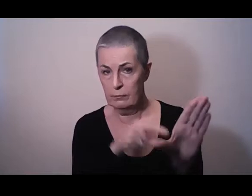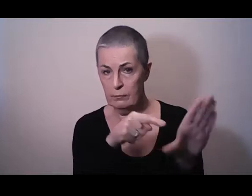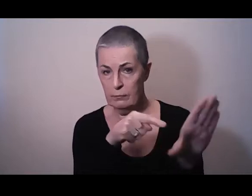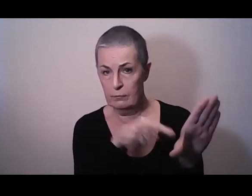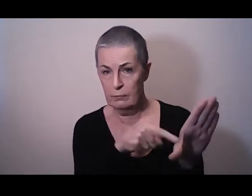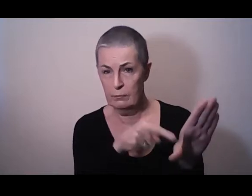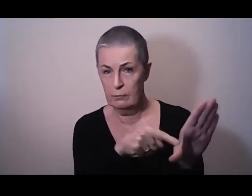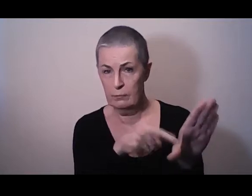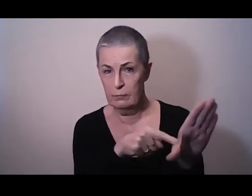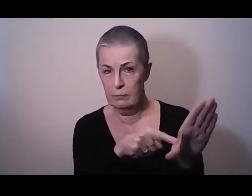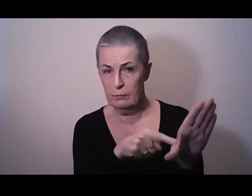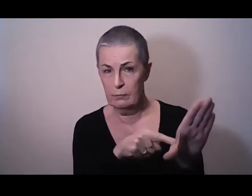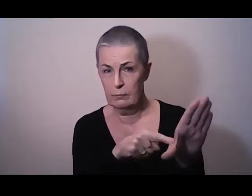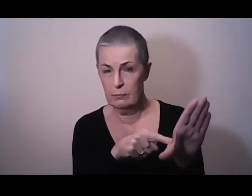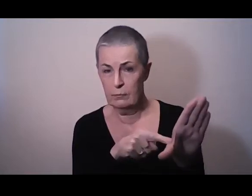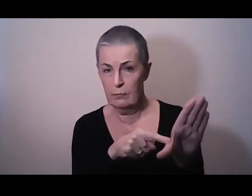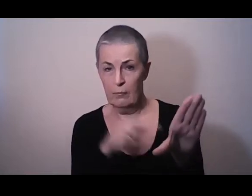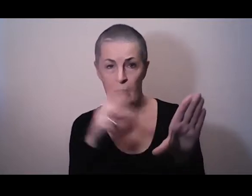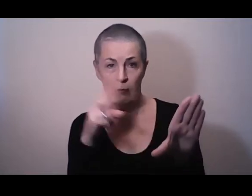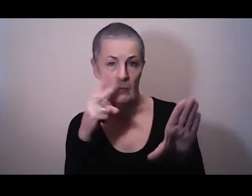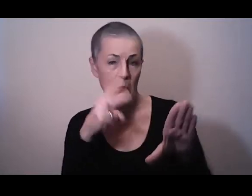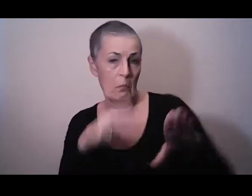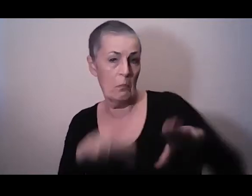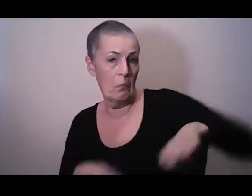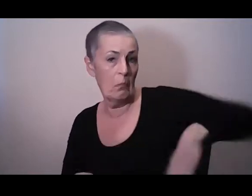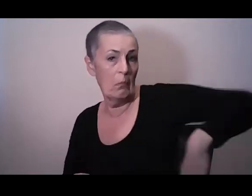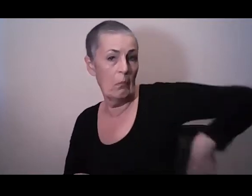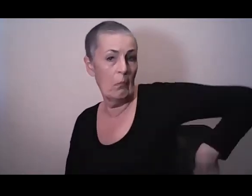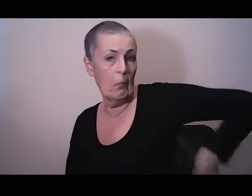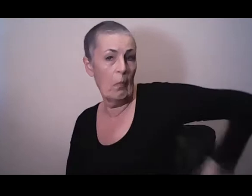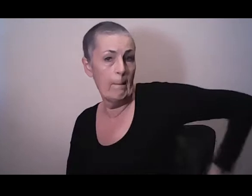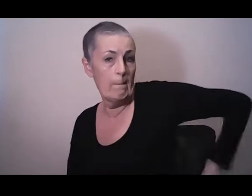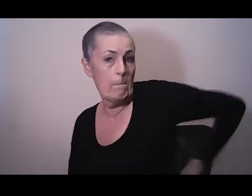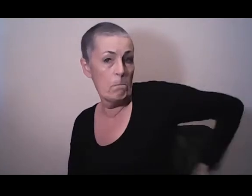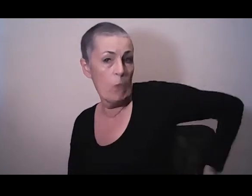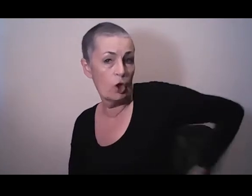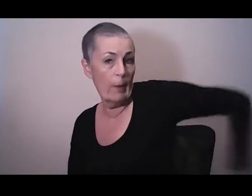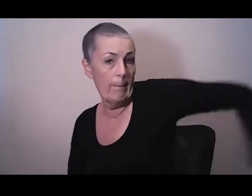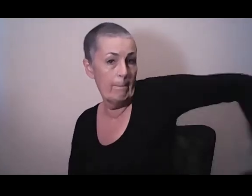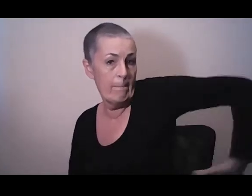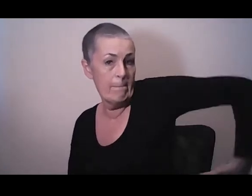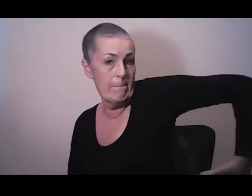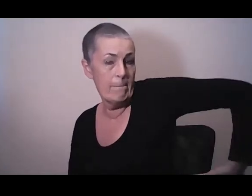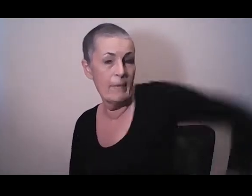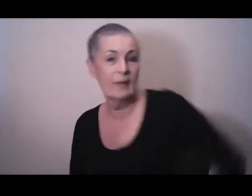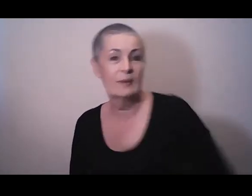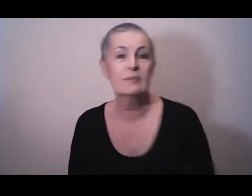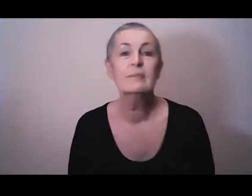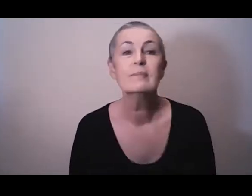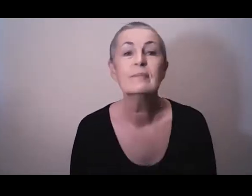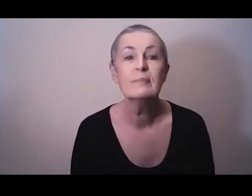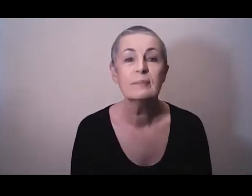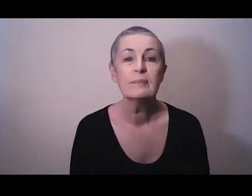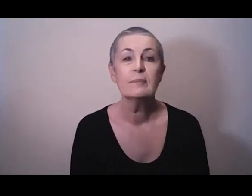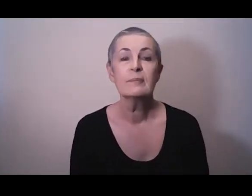is pointing directly to your butt, to your bum, right here. Okay? So I'll just show you.